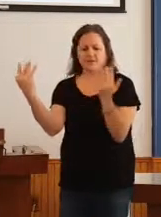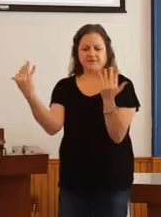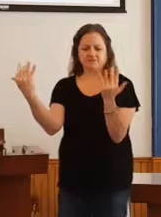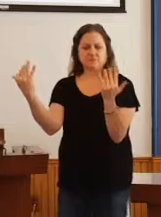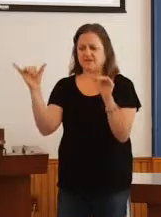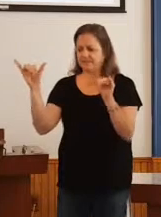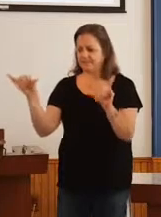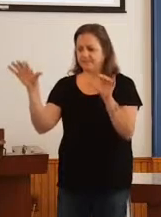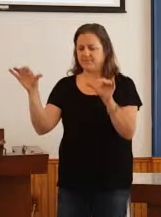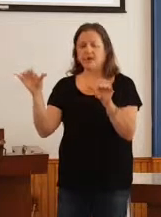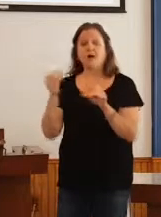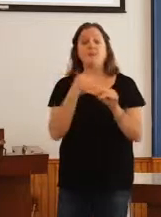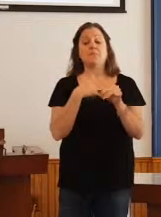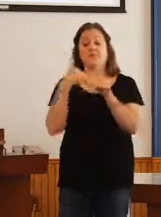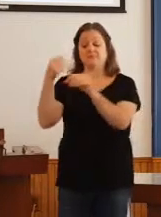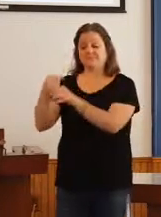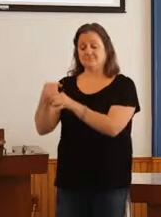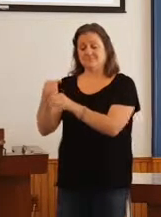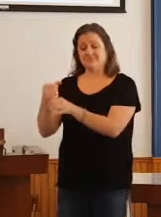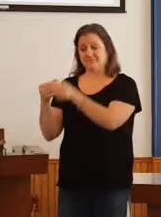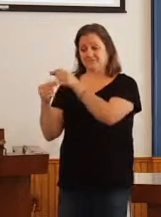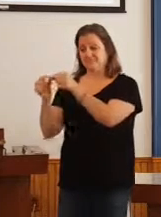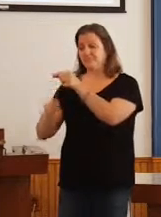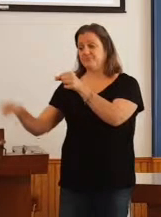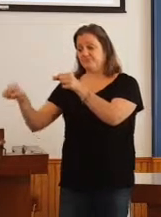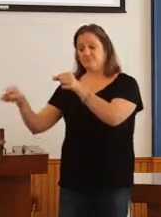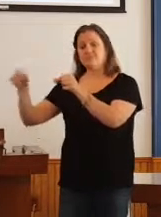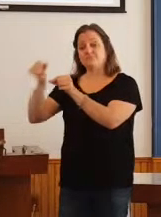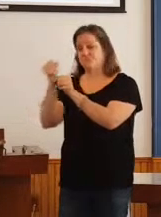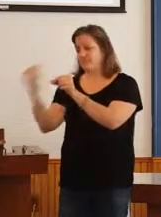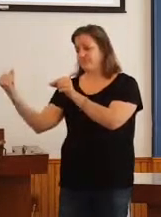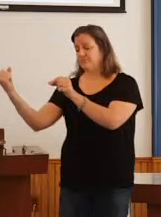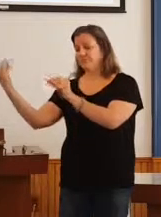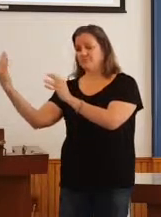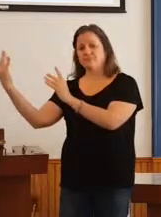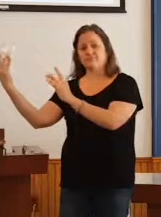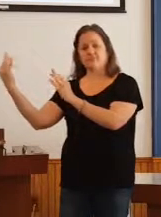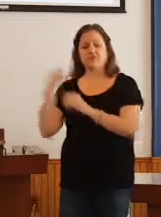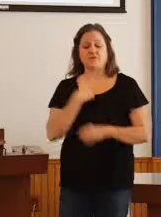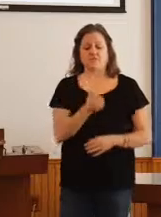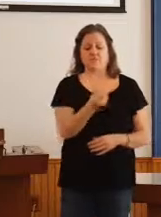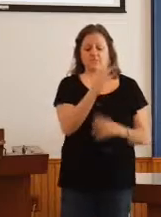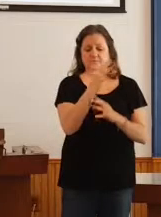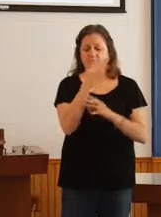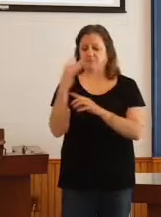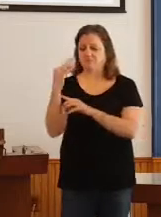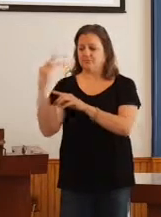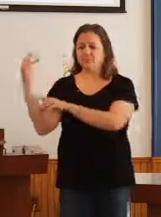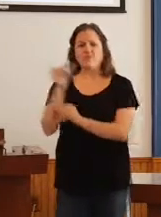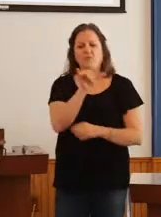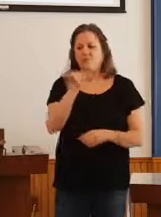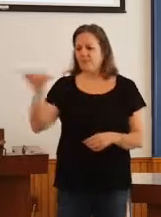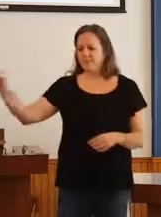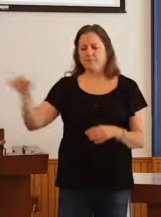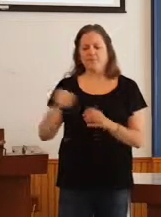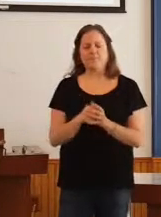Then light a third candle from the second. Again, the flame on the first and second candles doesn't change.